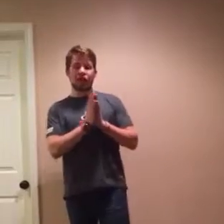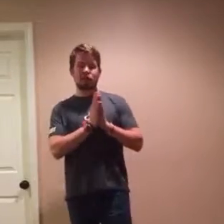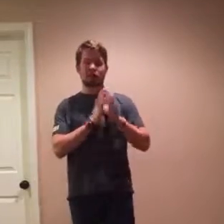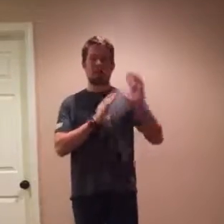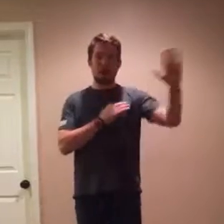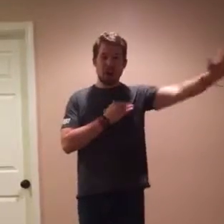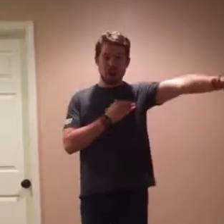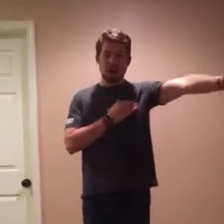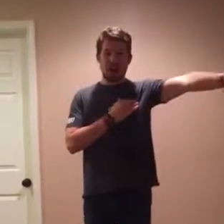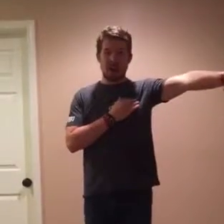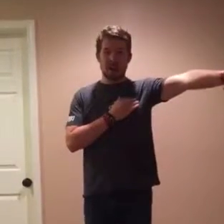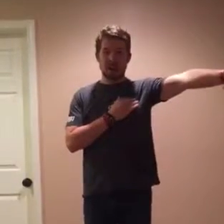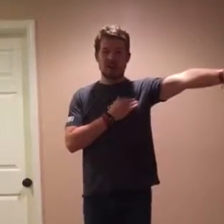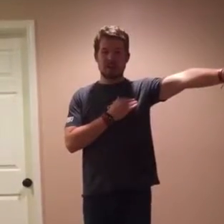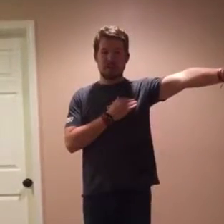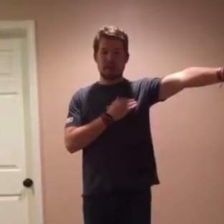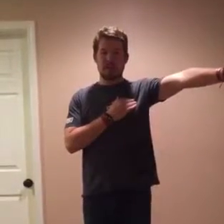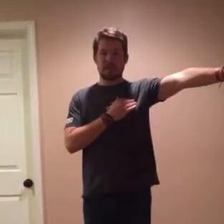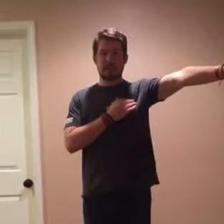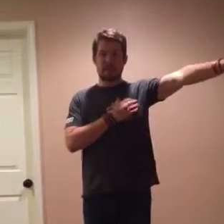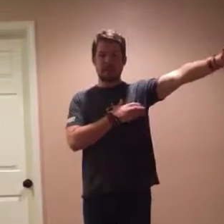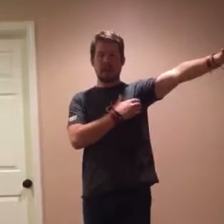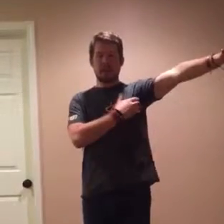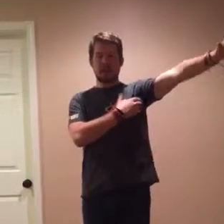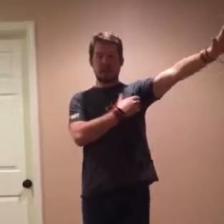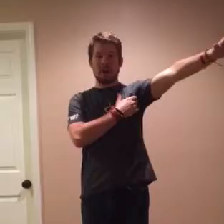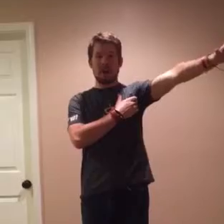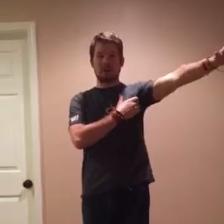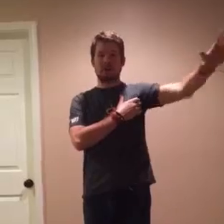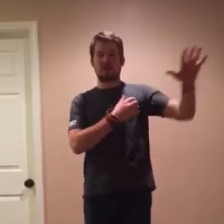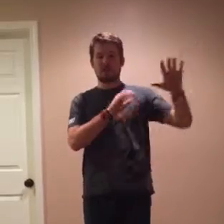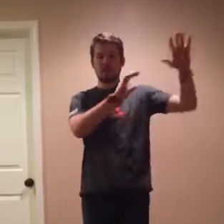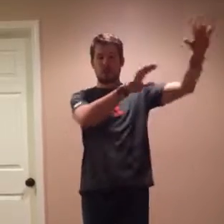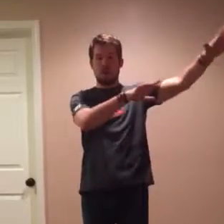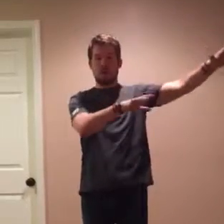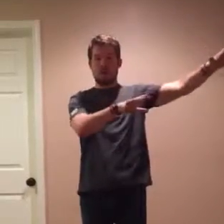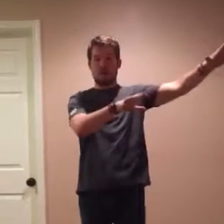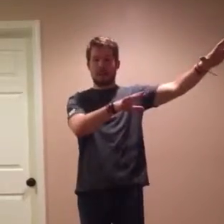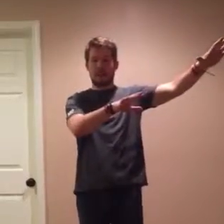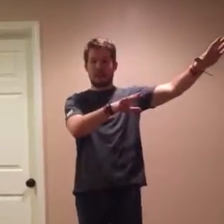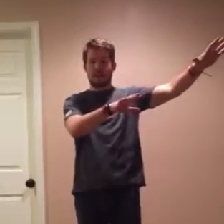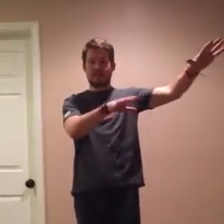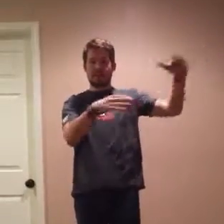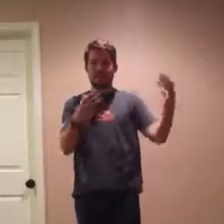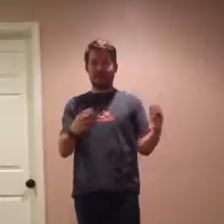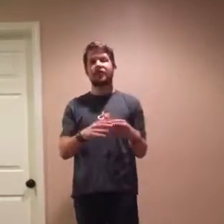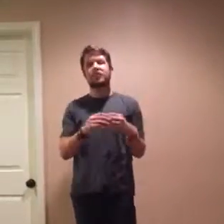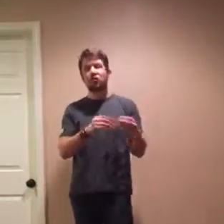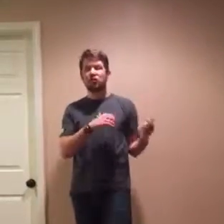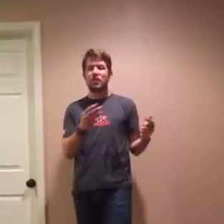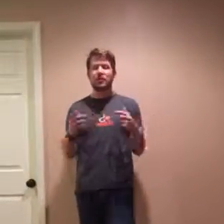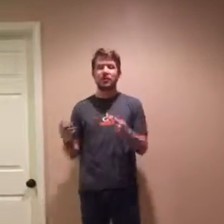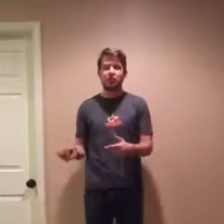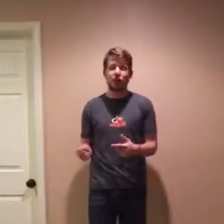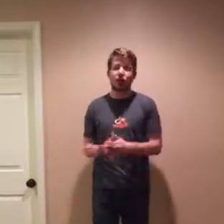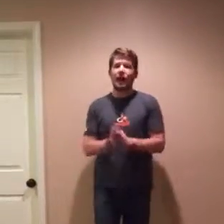continues to push their students and their sons and their daughters to the Word. Secondly, students reaching students.